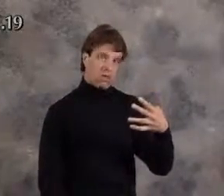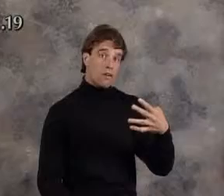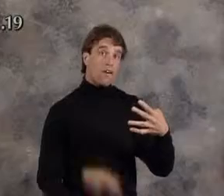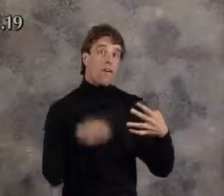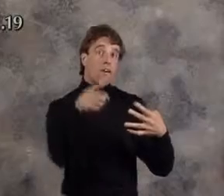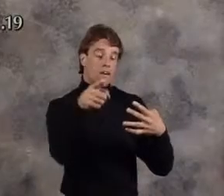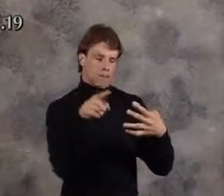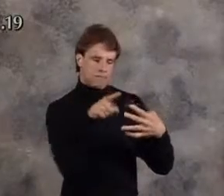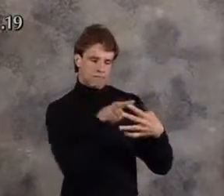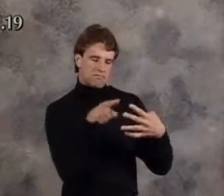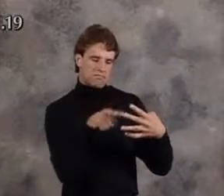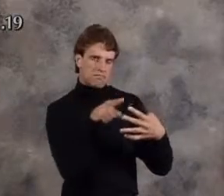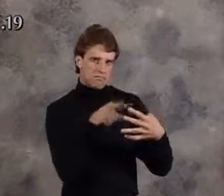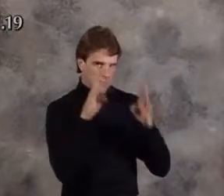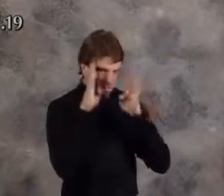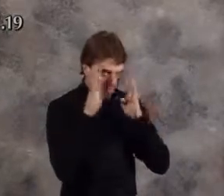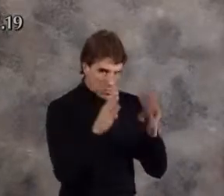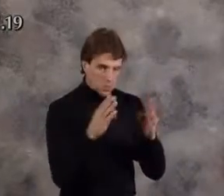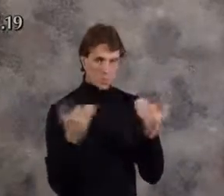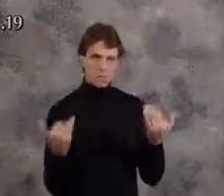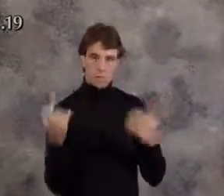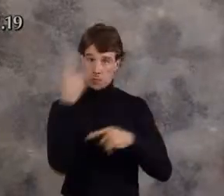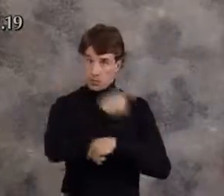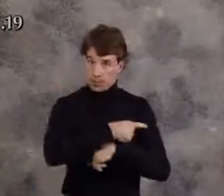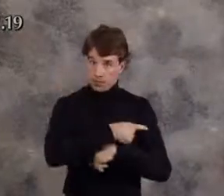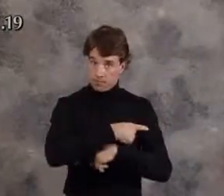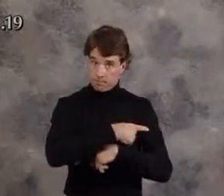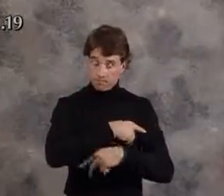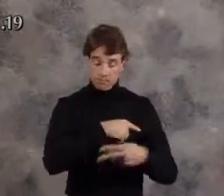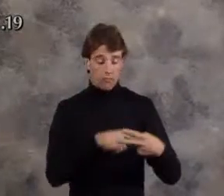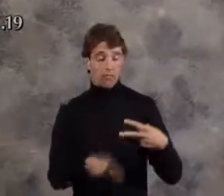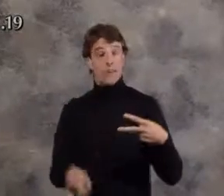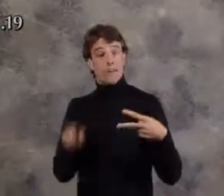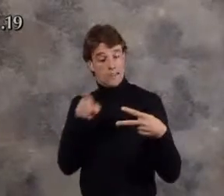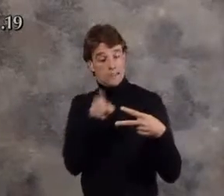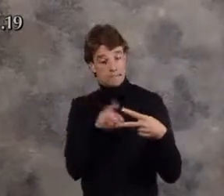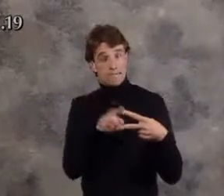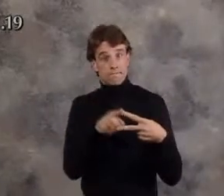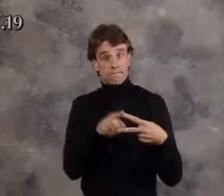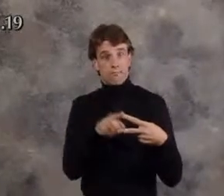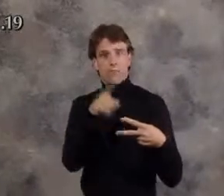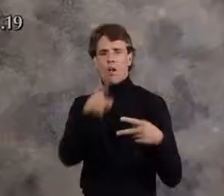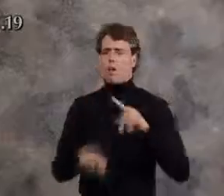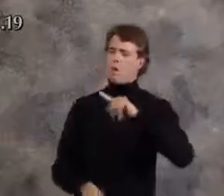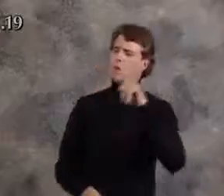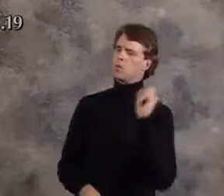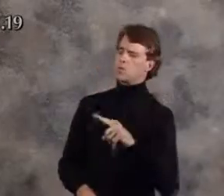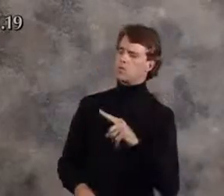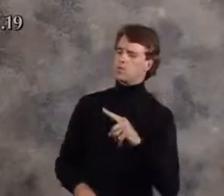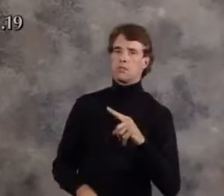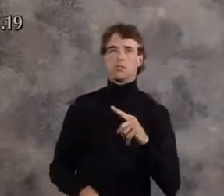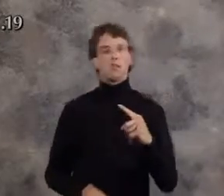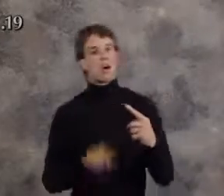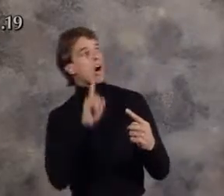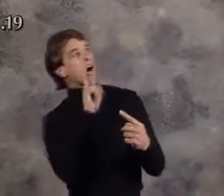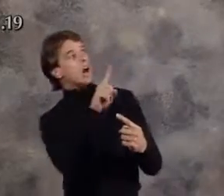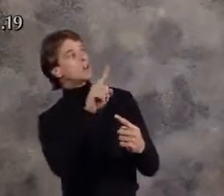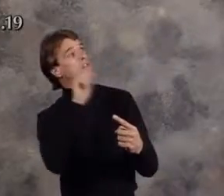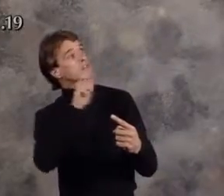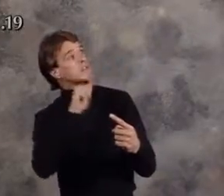has many types of questions, but today we will focus on two of these types. The first type